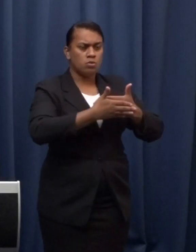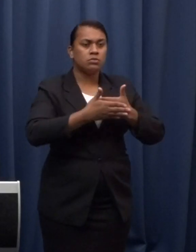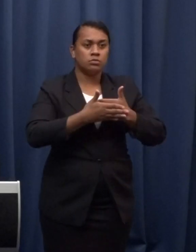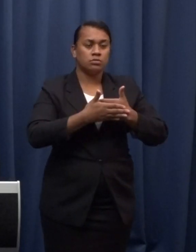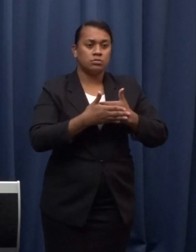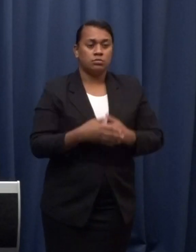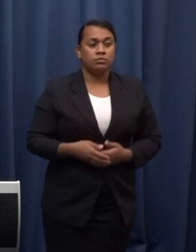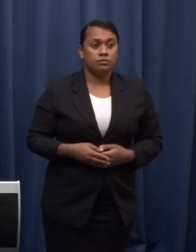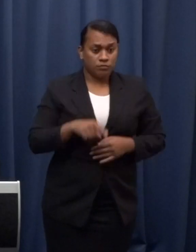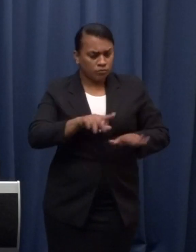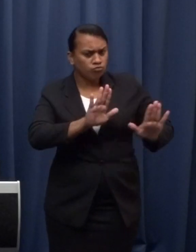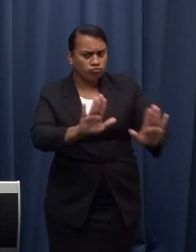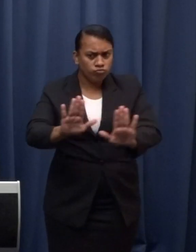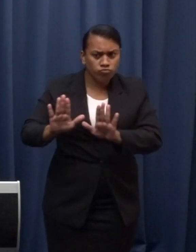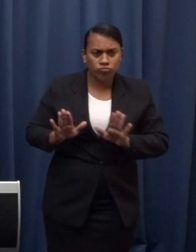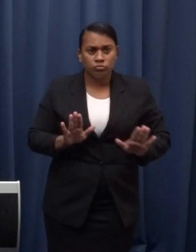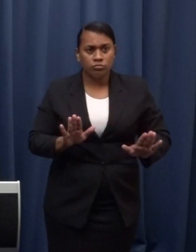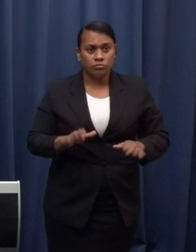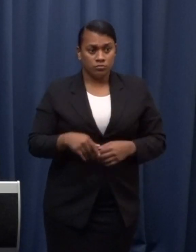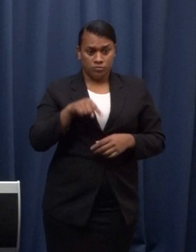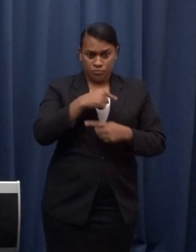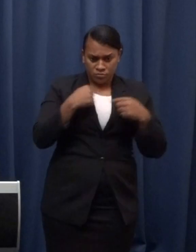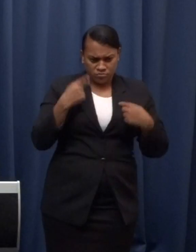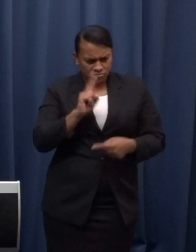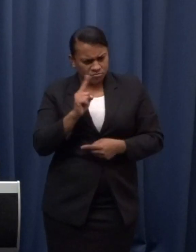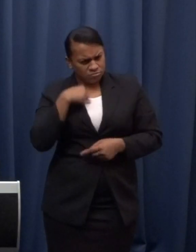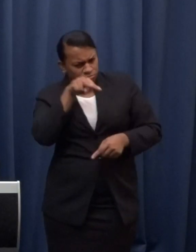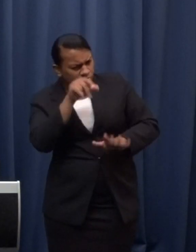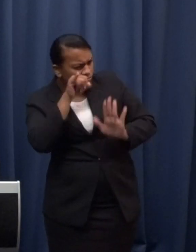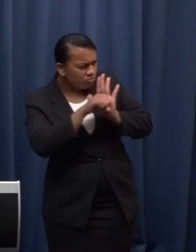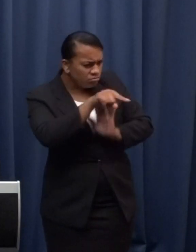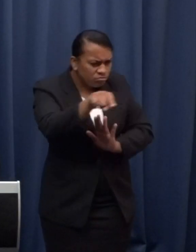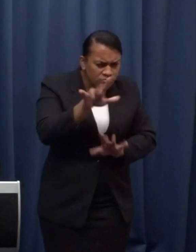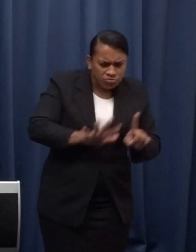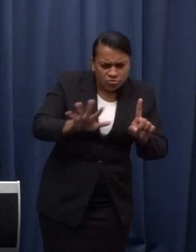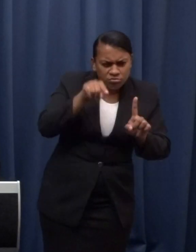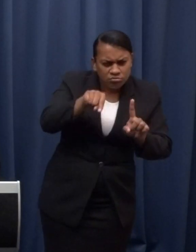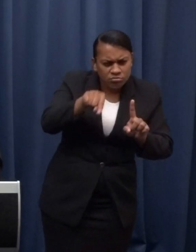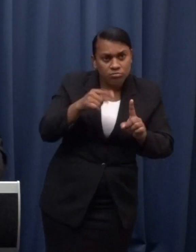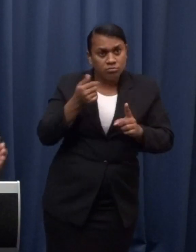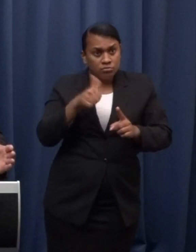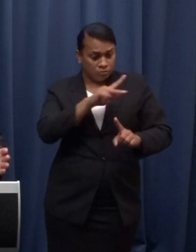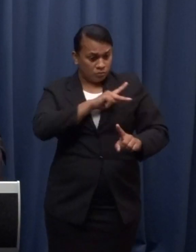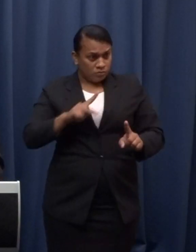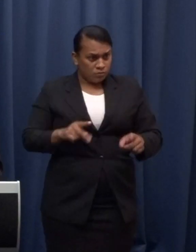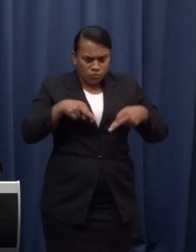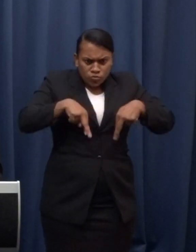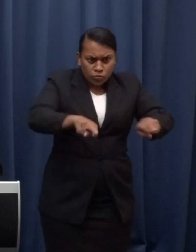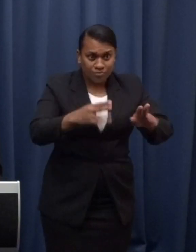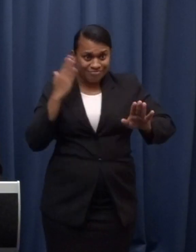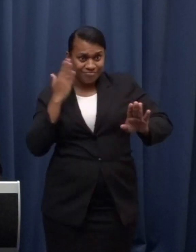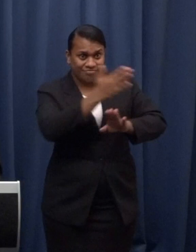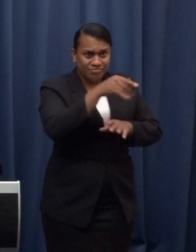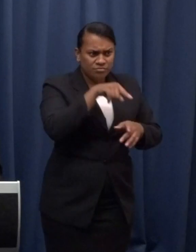We are defining the greater Lautoka area as the area spanning from Kings Road at Nadilau Junction, past Matalau Village,